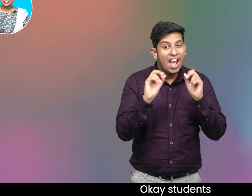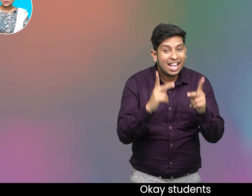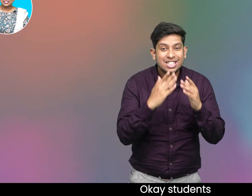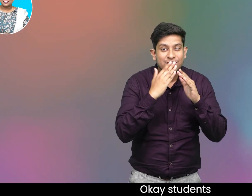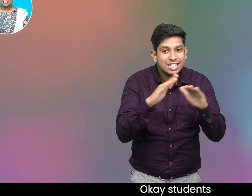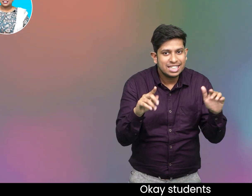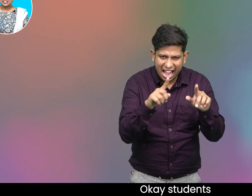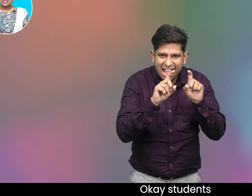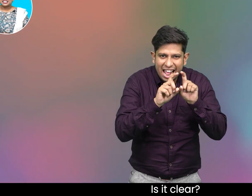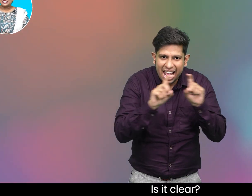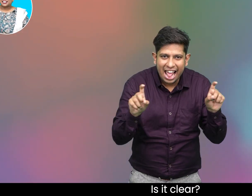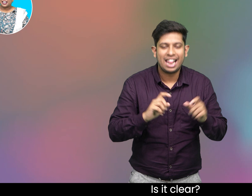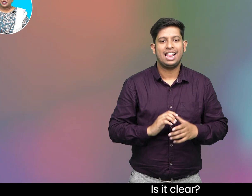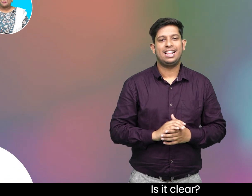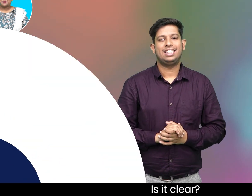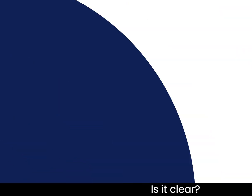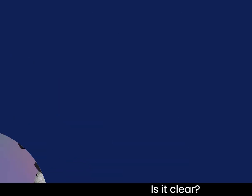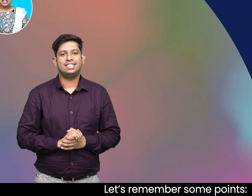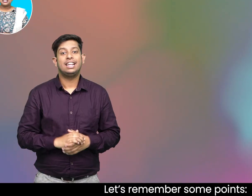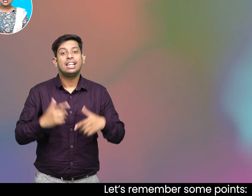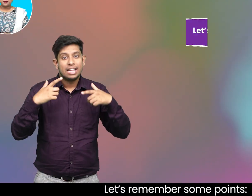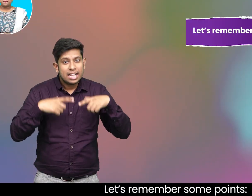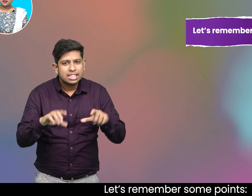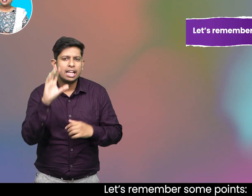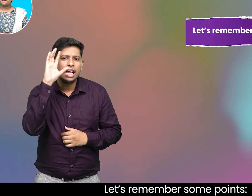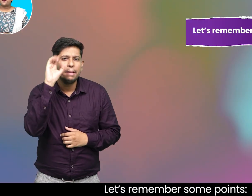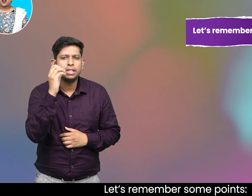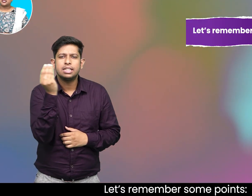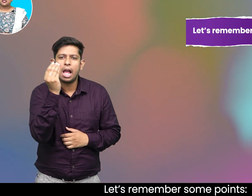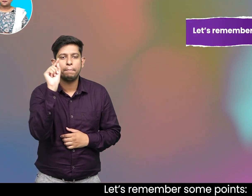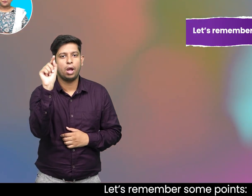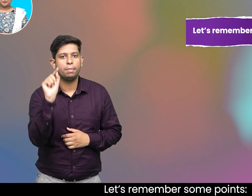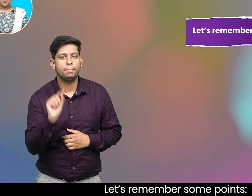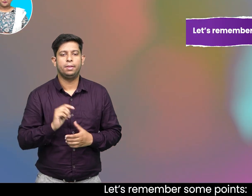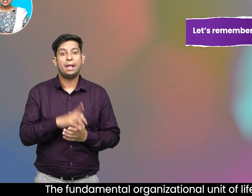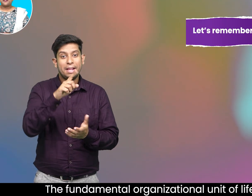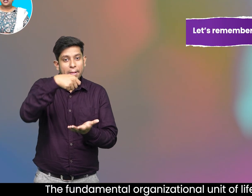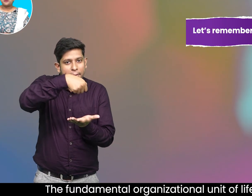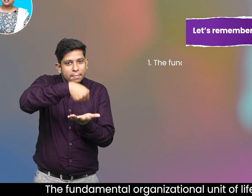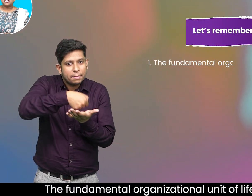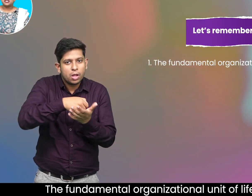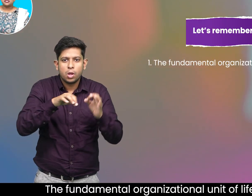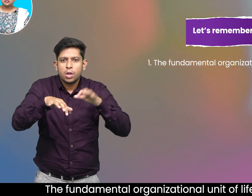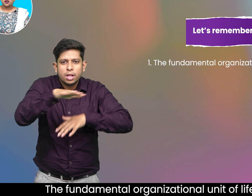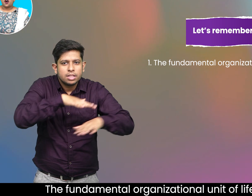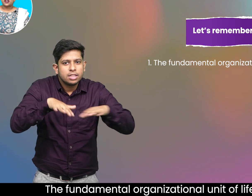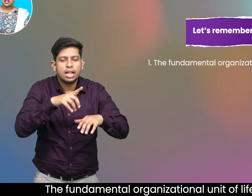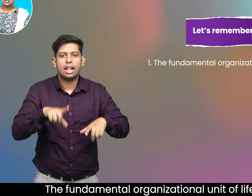Okay students, is it clear? Let's remember some points. The